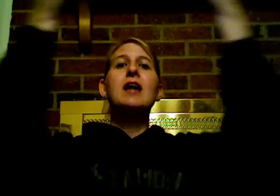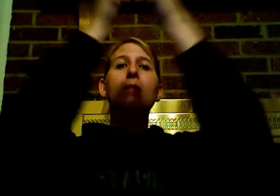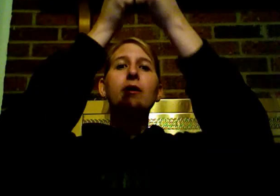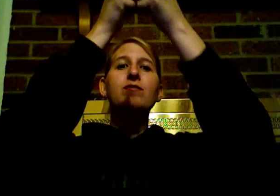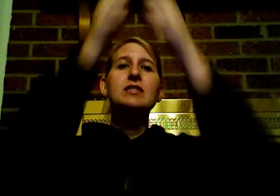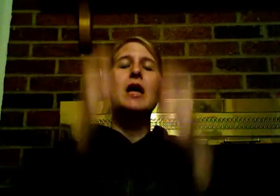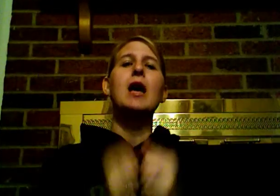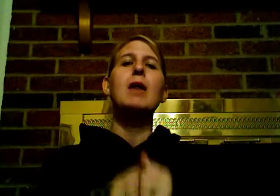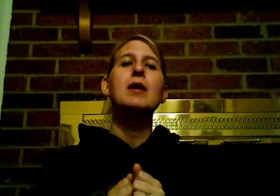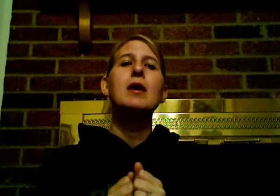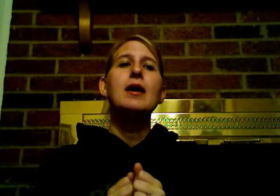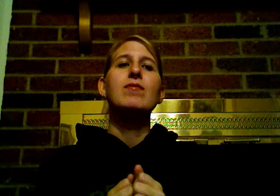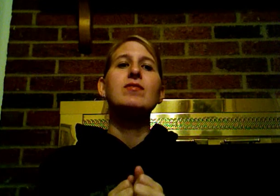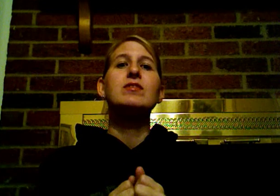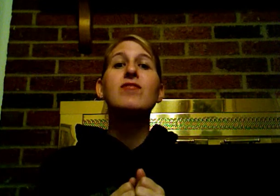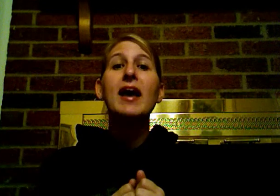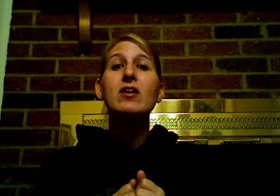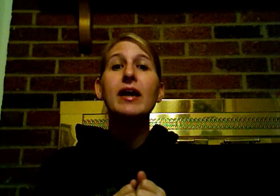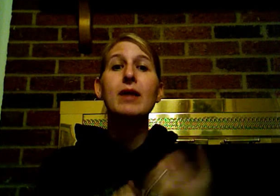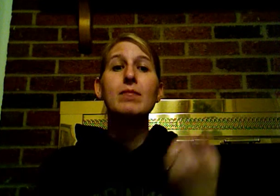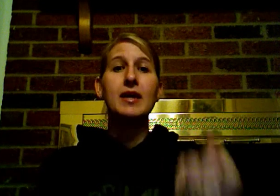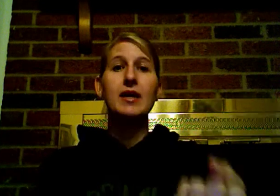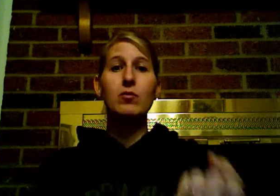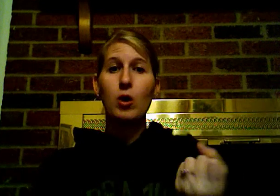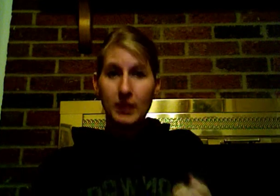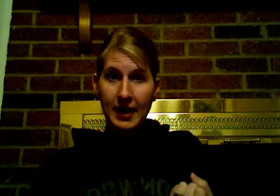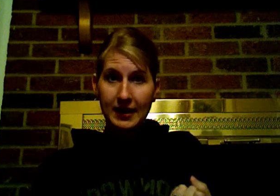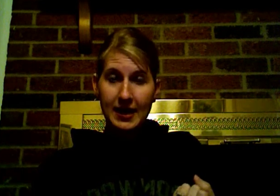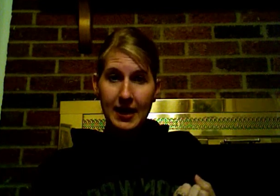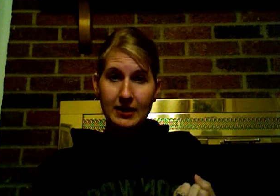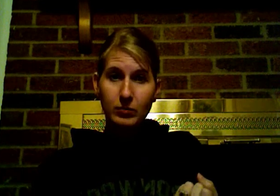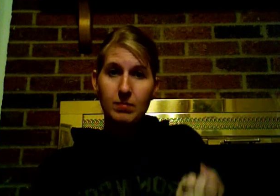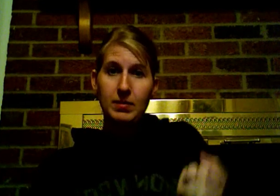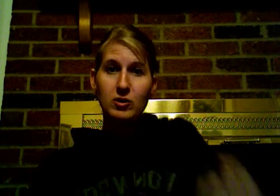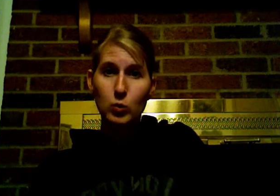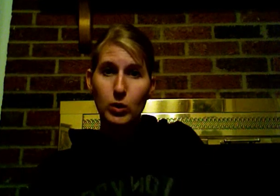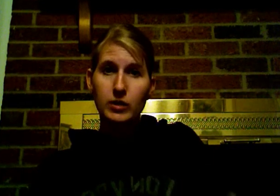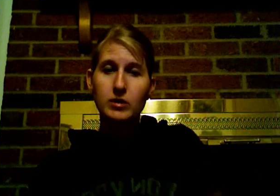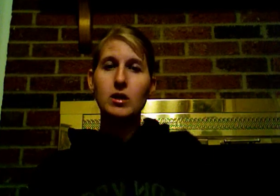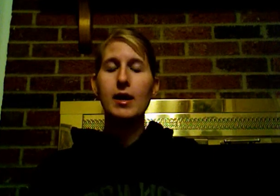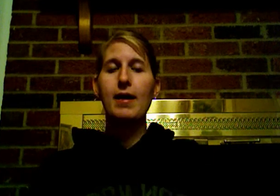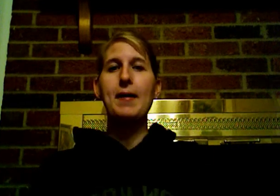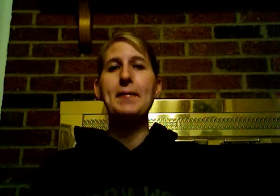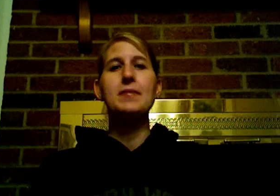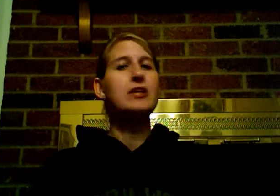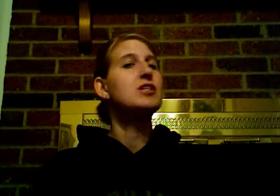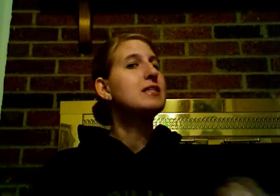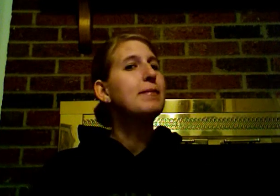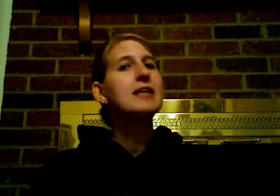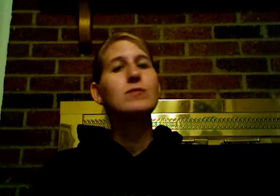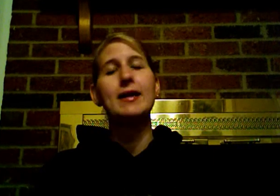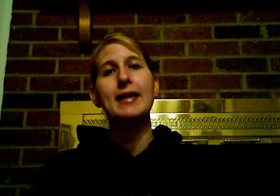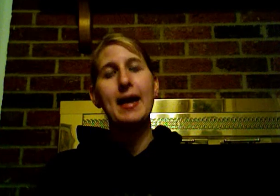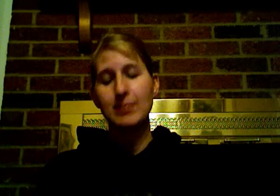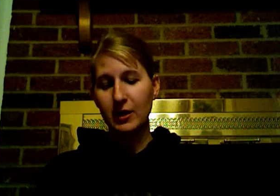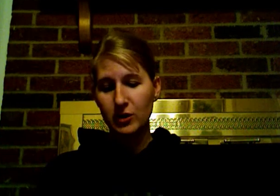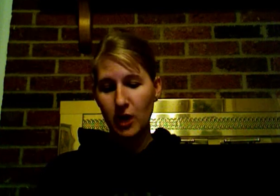cupboard, if it's up. If it's a file cabinet, it would open like this with the big drawers. It just depends what kind of cabinet you're talking